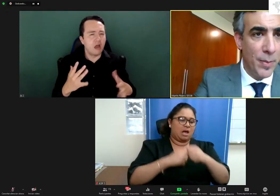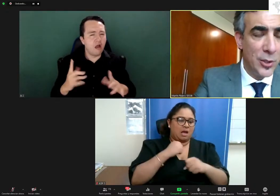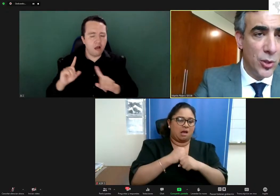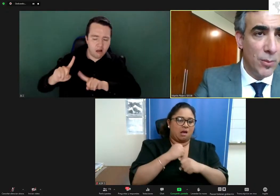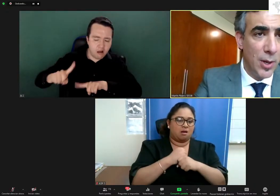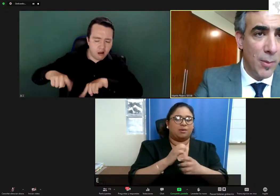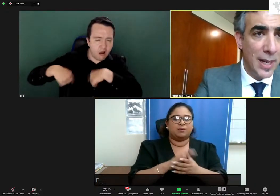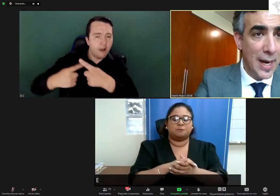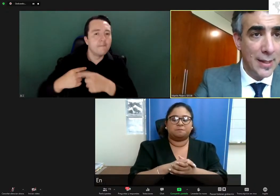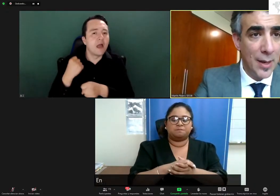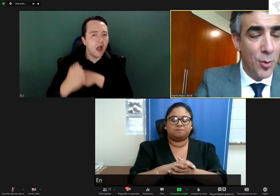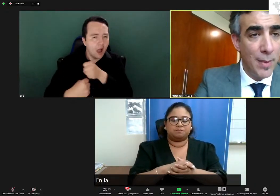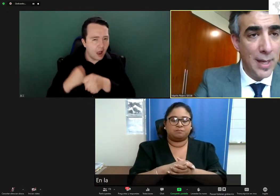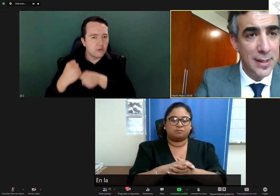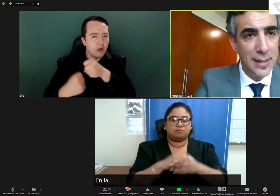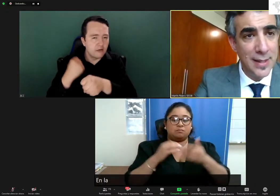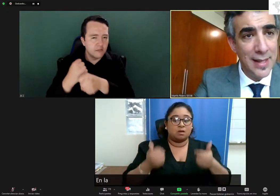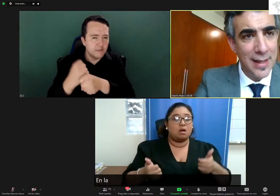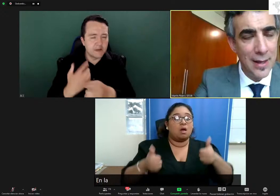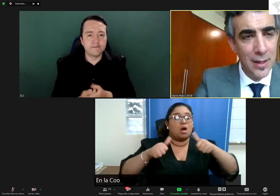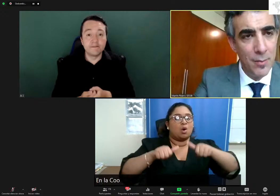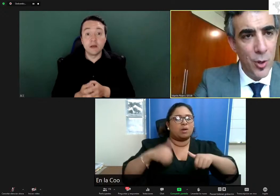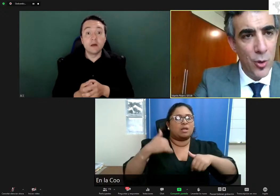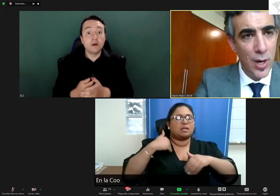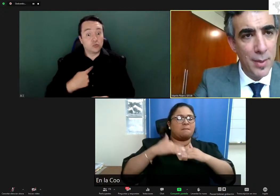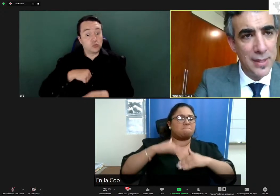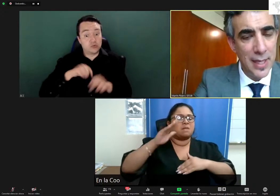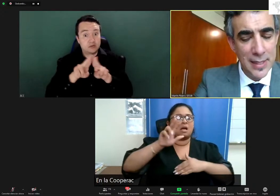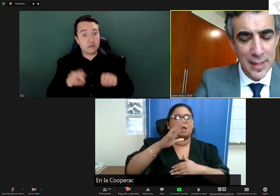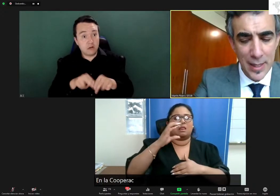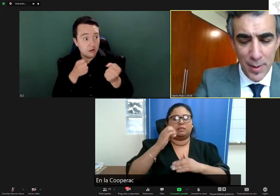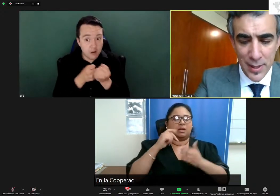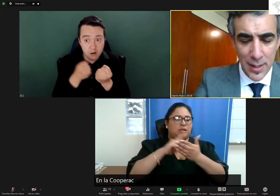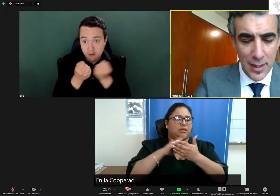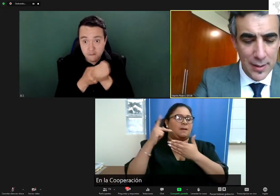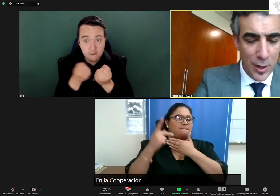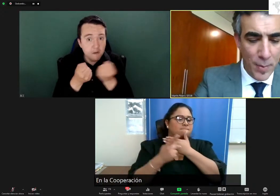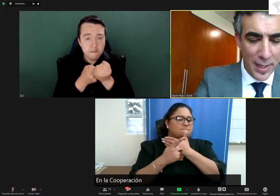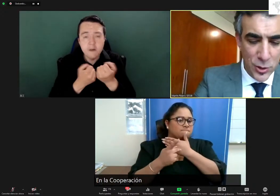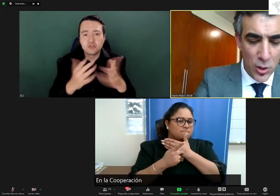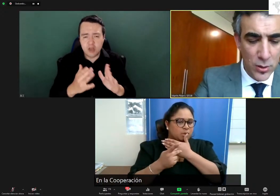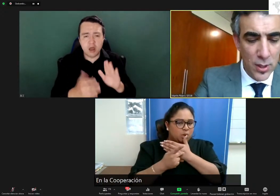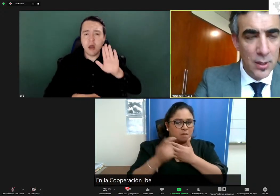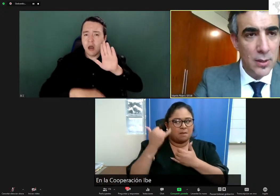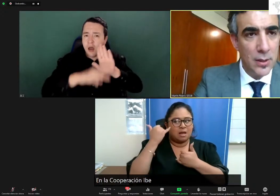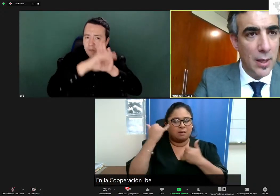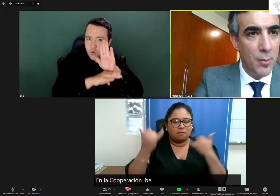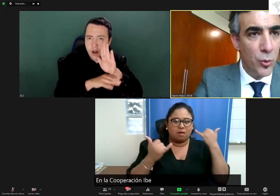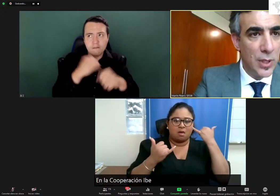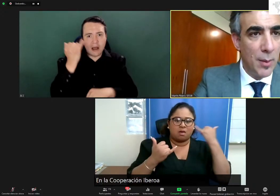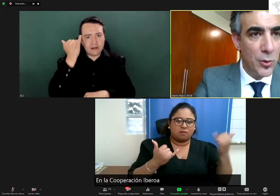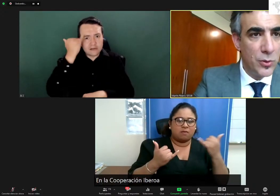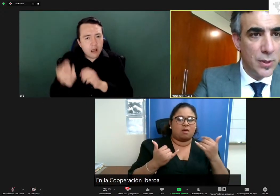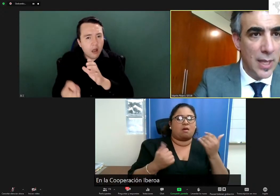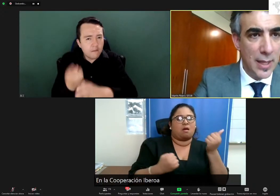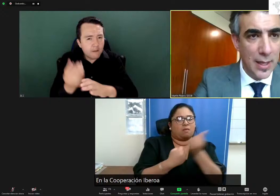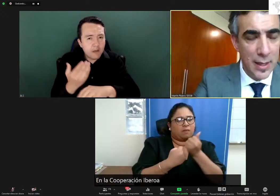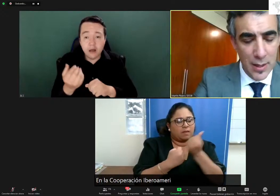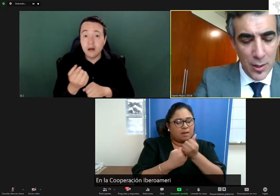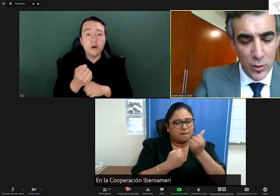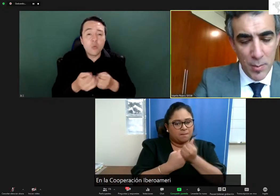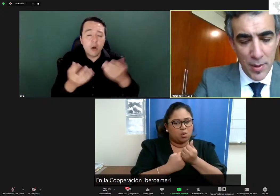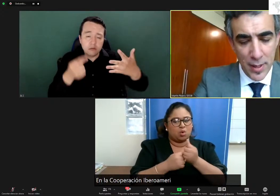several years so far in hybrid american cooperation we have more than 30 pro cooperation programs and